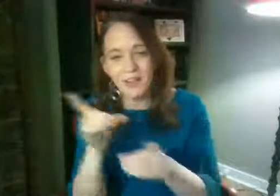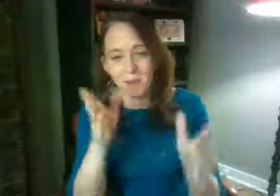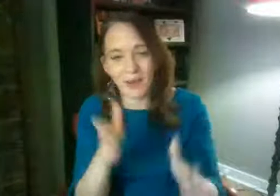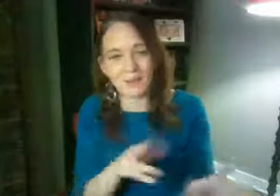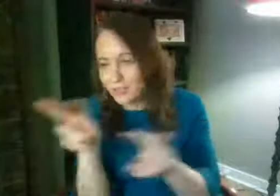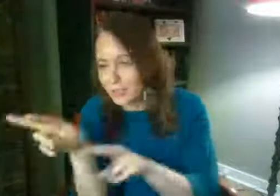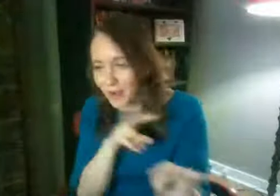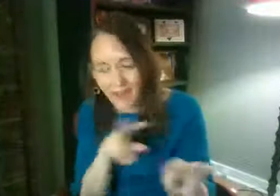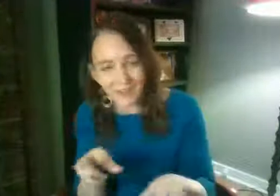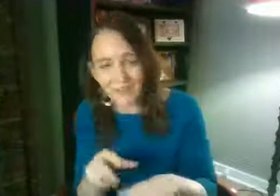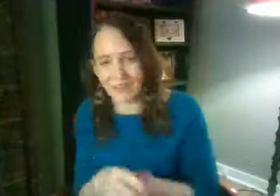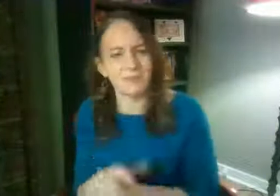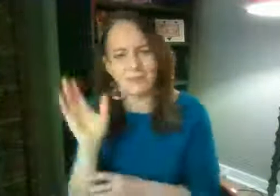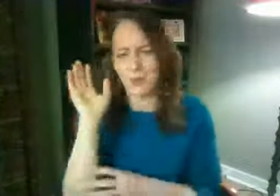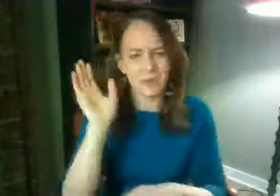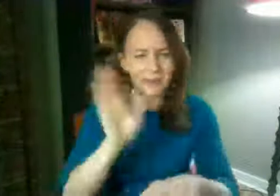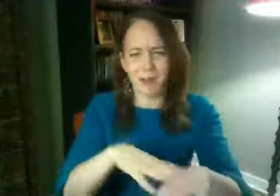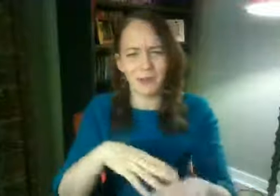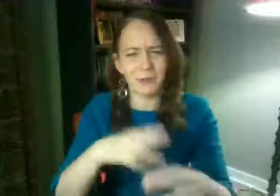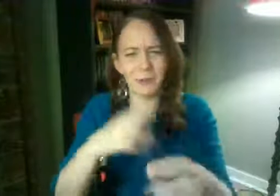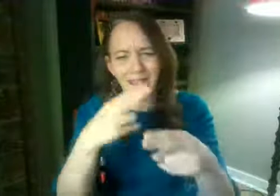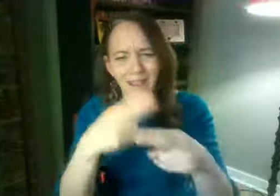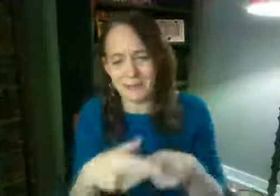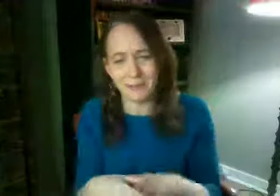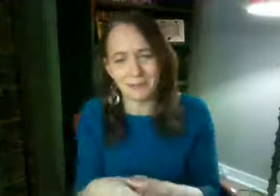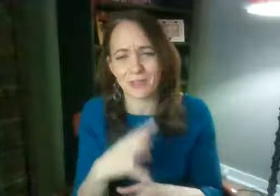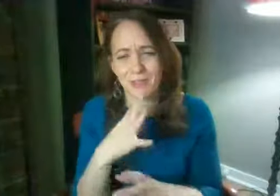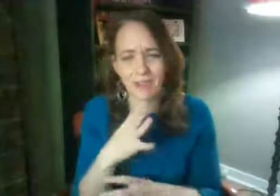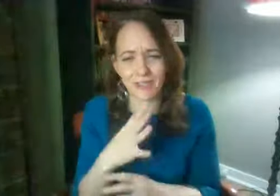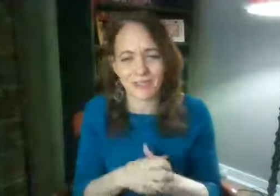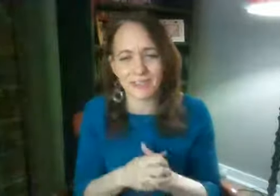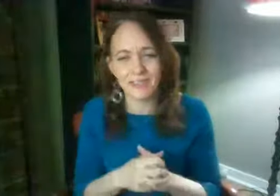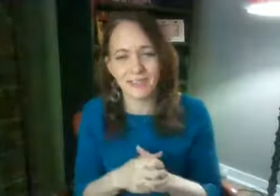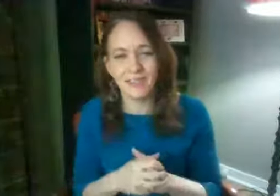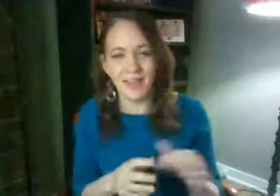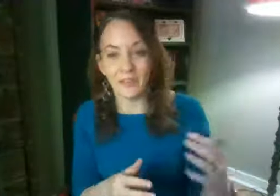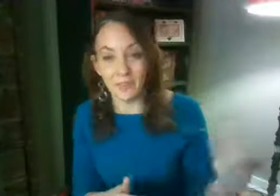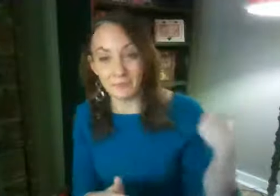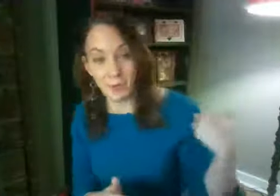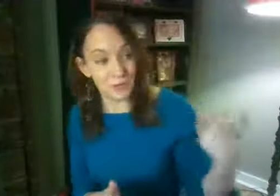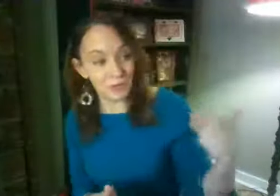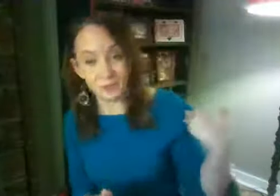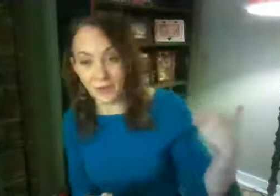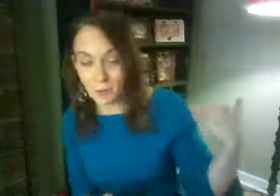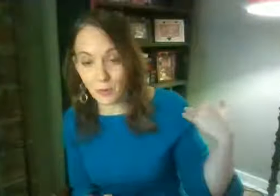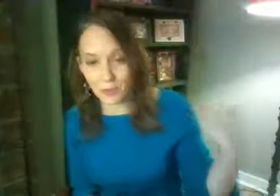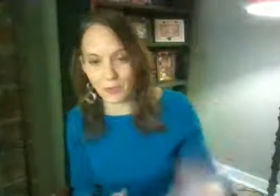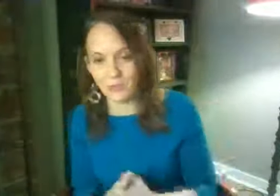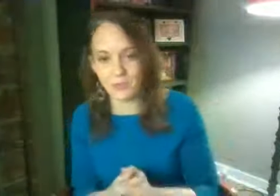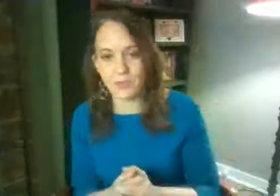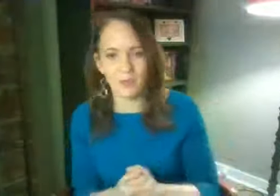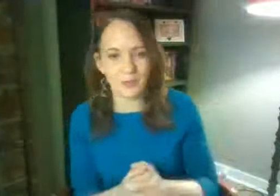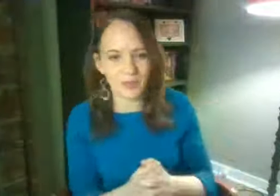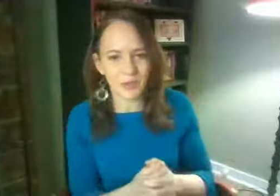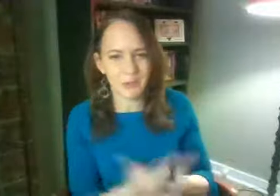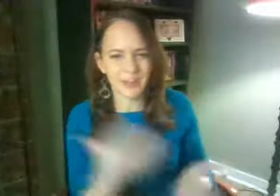the director's looking around and they'll totally call you out by name if you start talking, and they're like poking you, your friend's poking you, you could turn to them and be